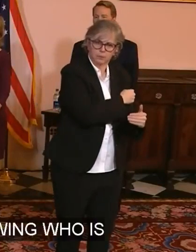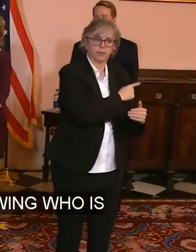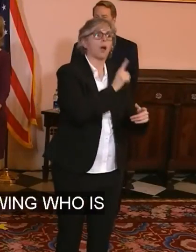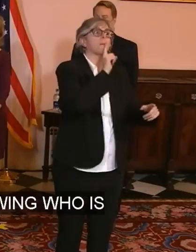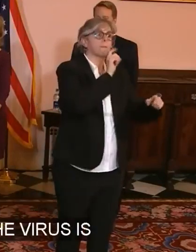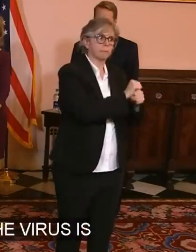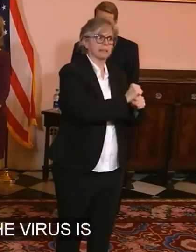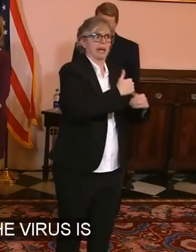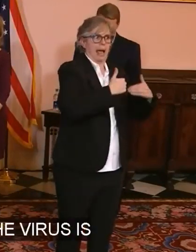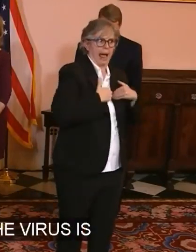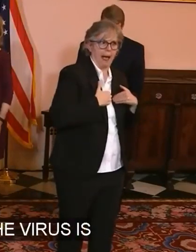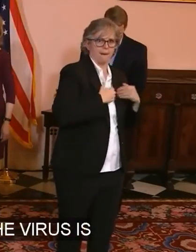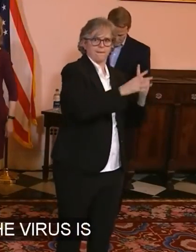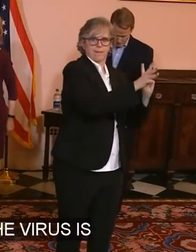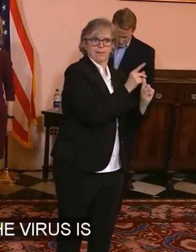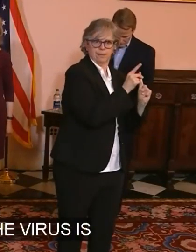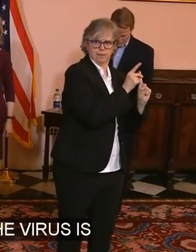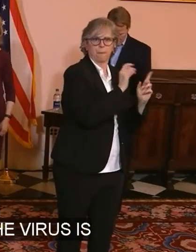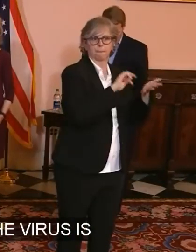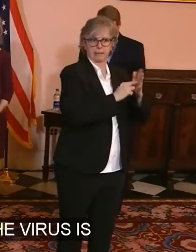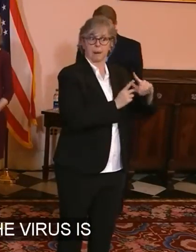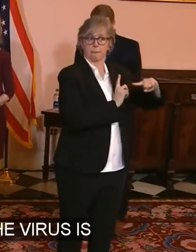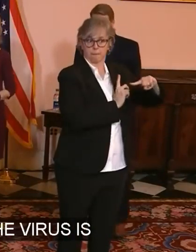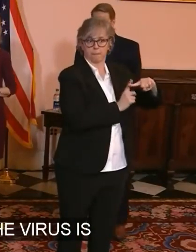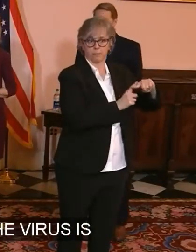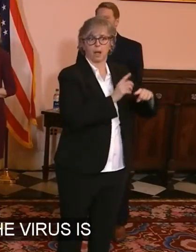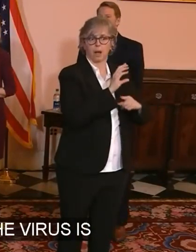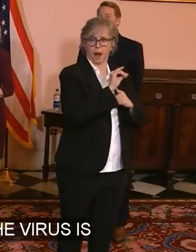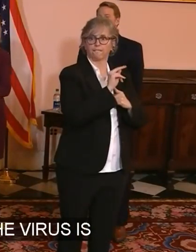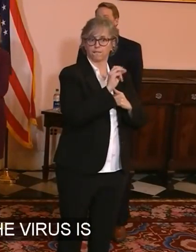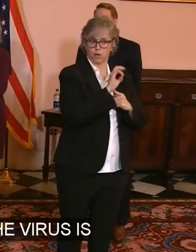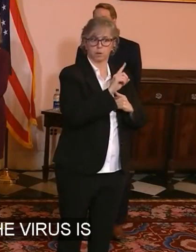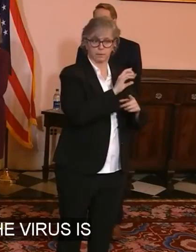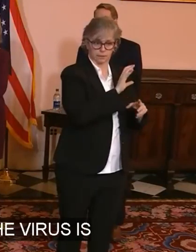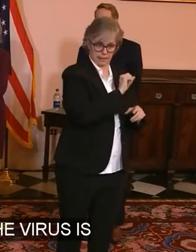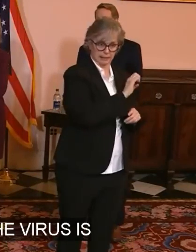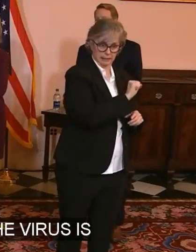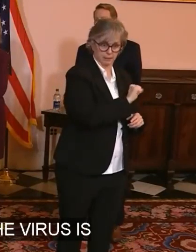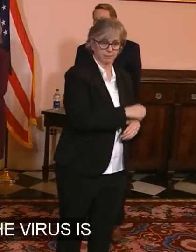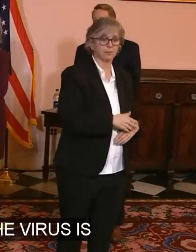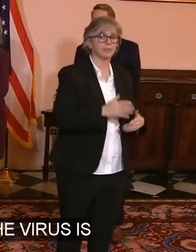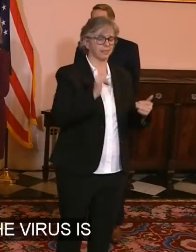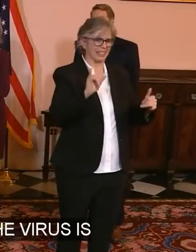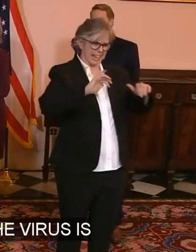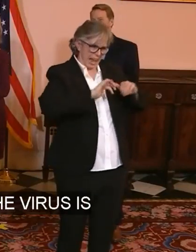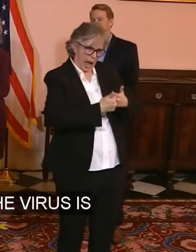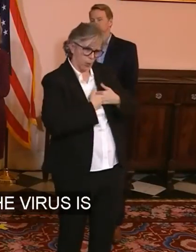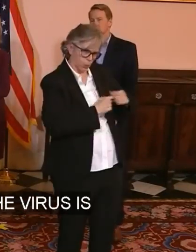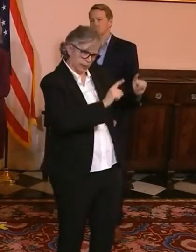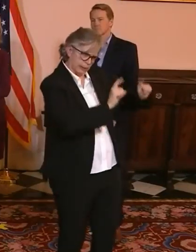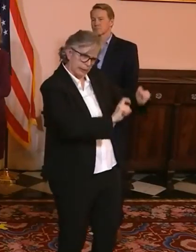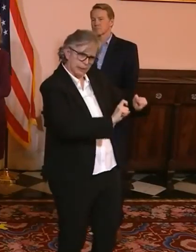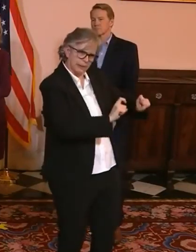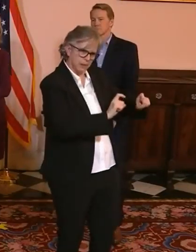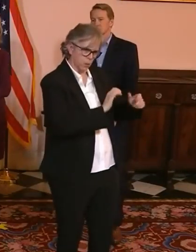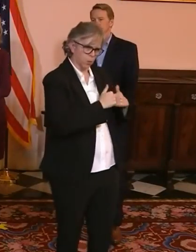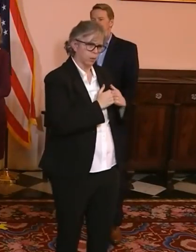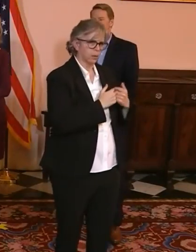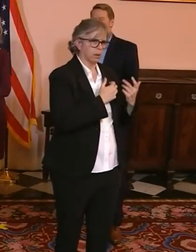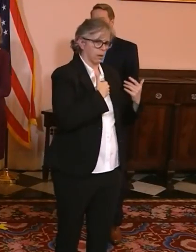Efficiently using our limited testing will enable our scientists and disease detectives to better understand the spread of the